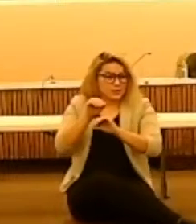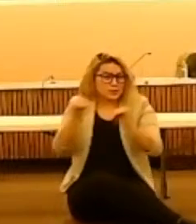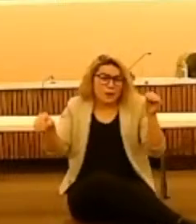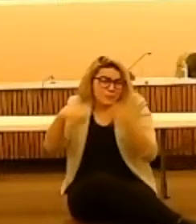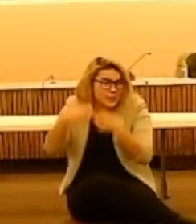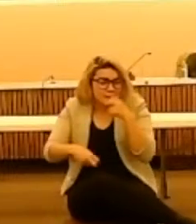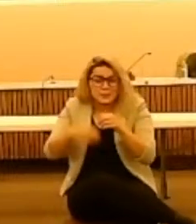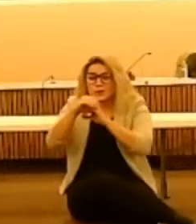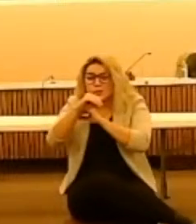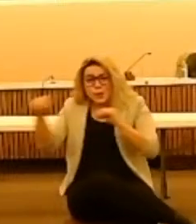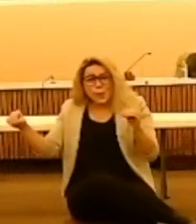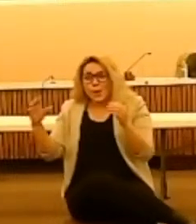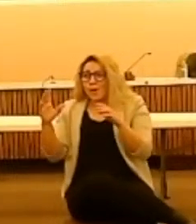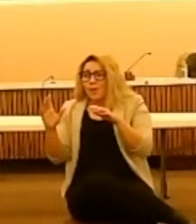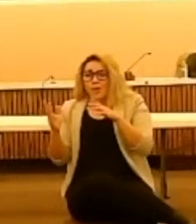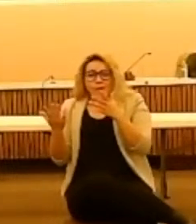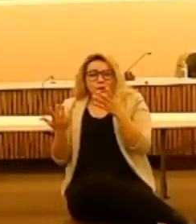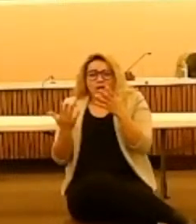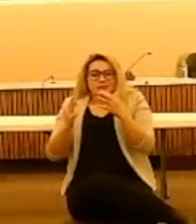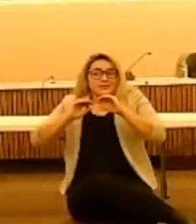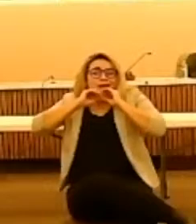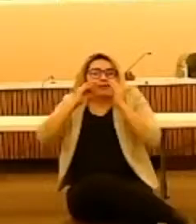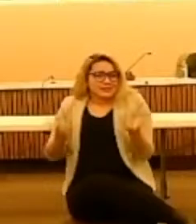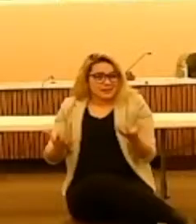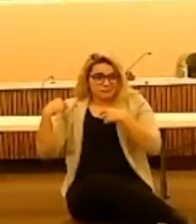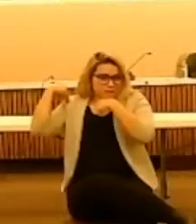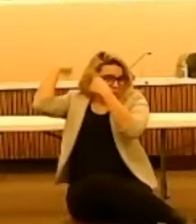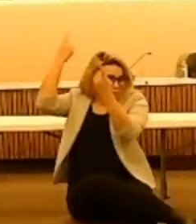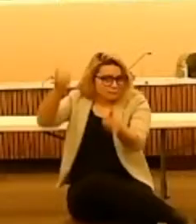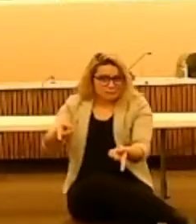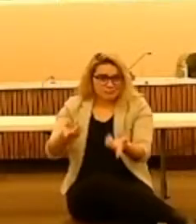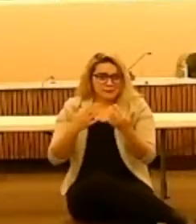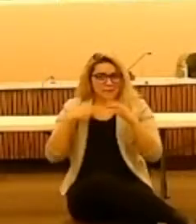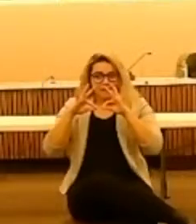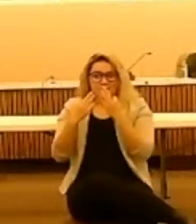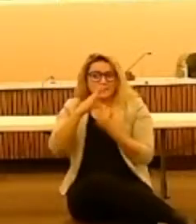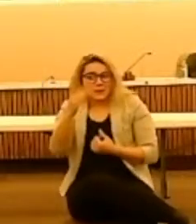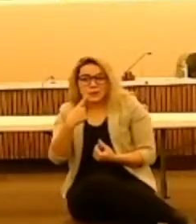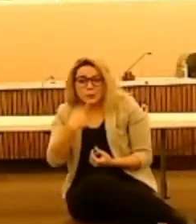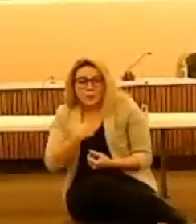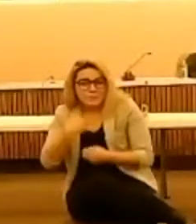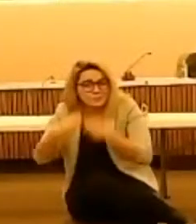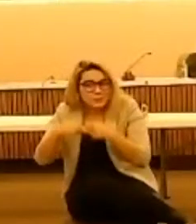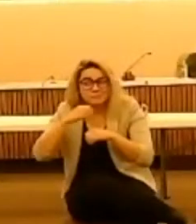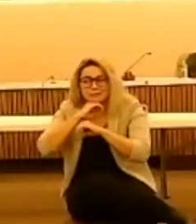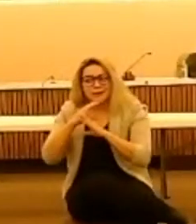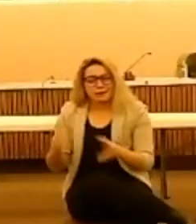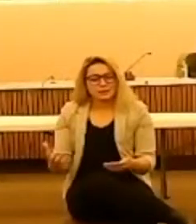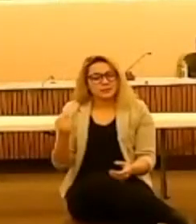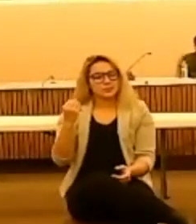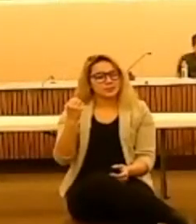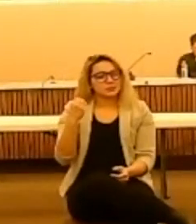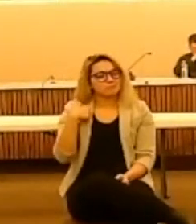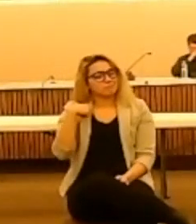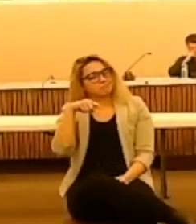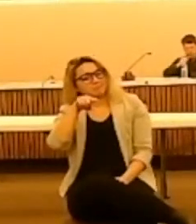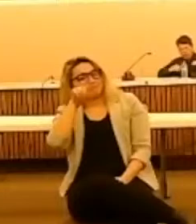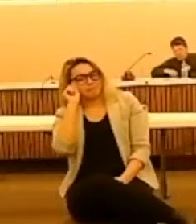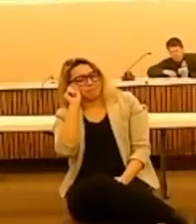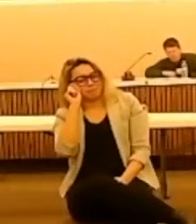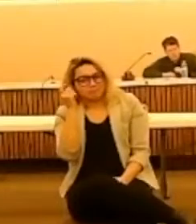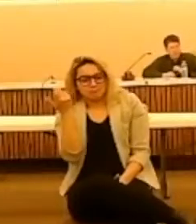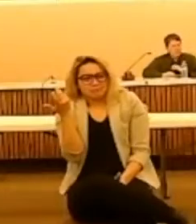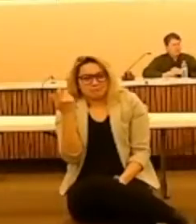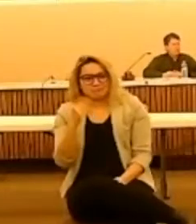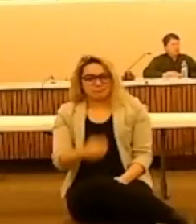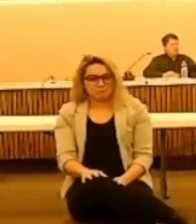me. I would do that out of respect to my family. So I'll stop talking, I guess.